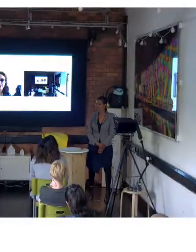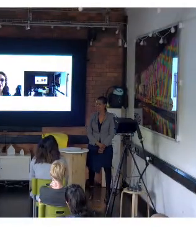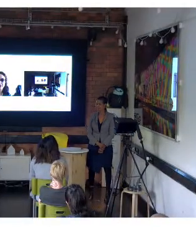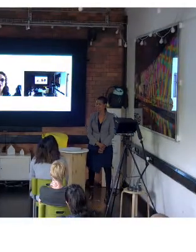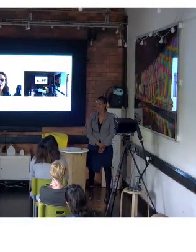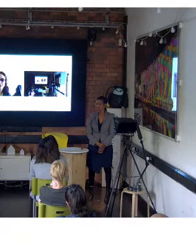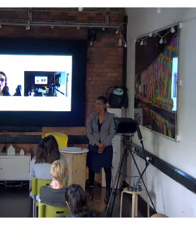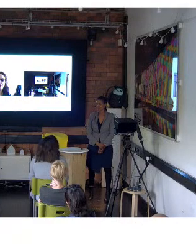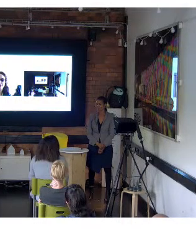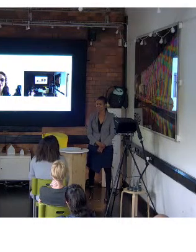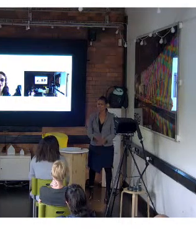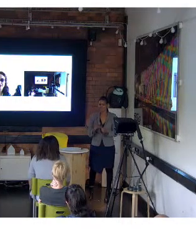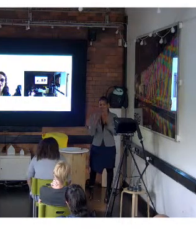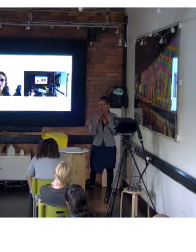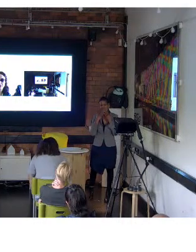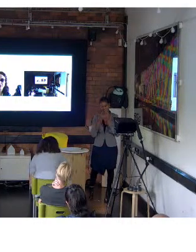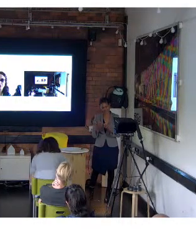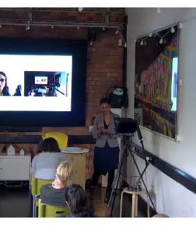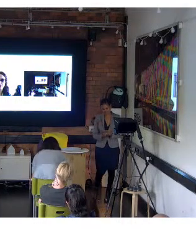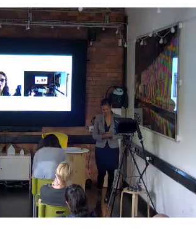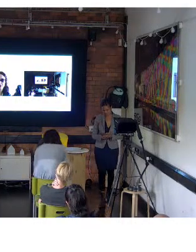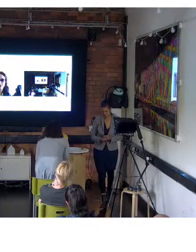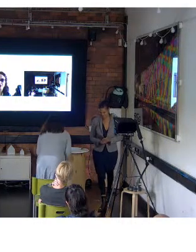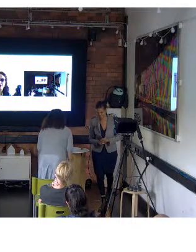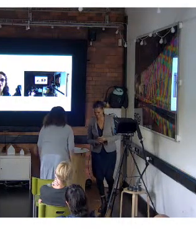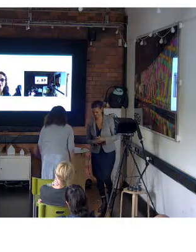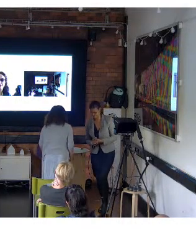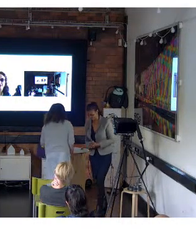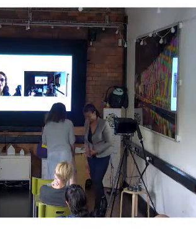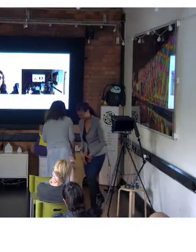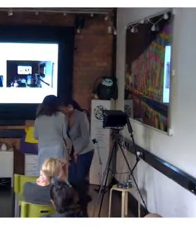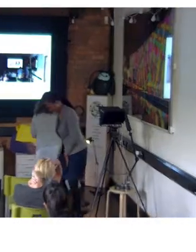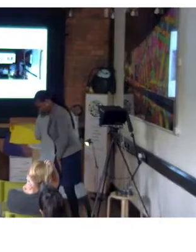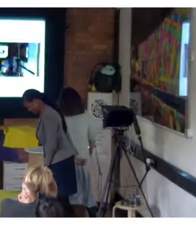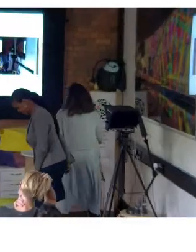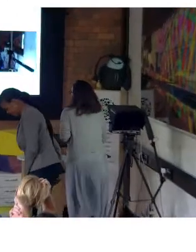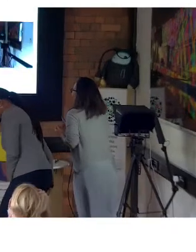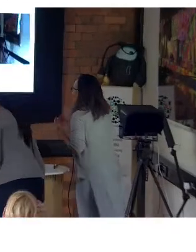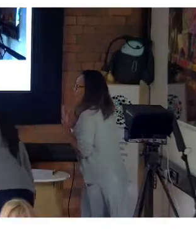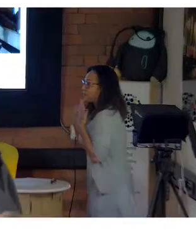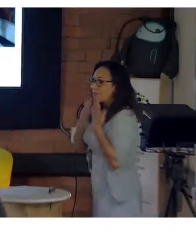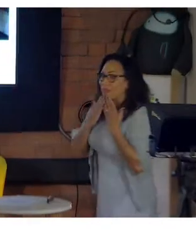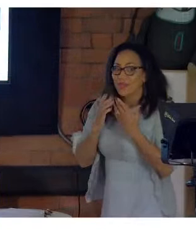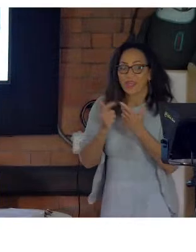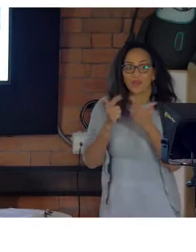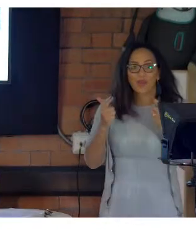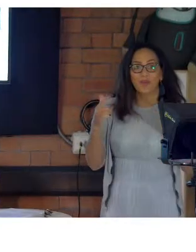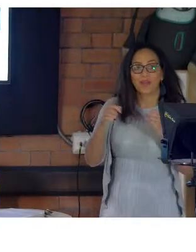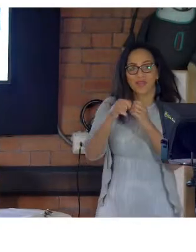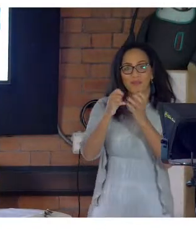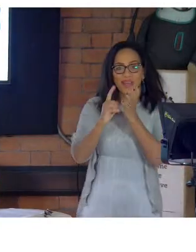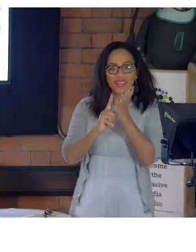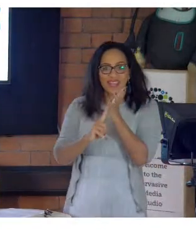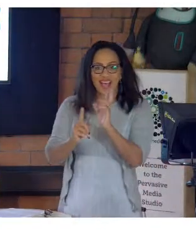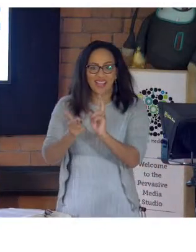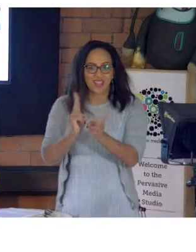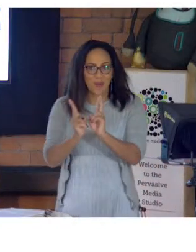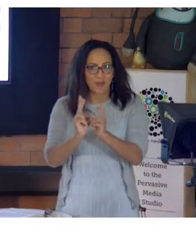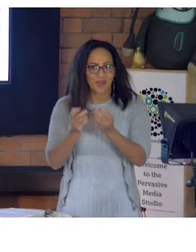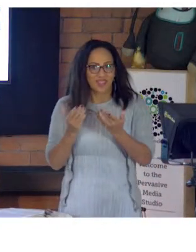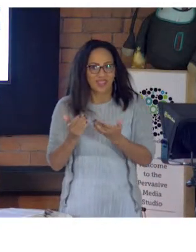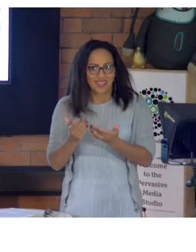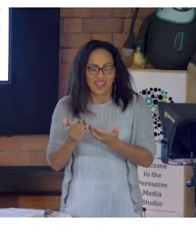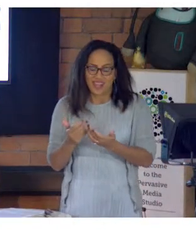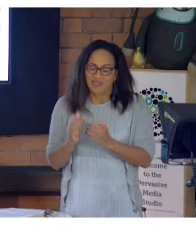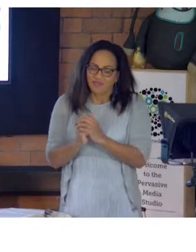Hello, thank you so much. Can I just say thank you so much to the BSL interpreters today? Amazing. And I just